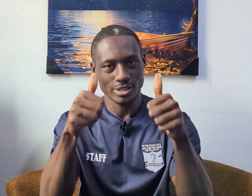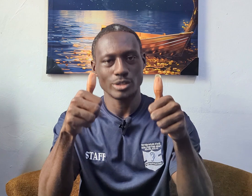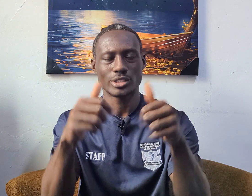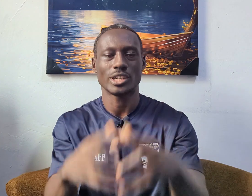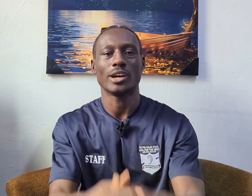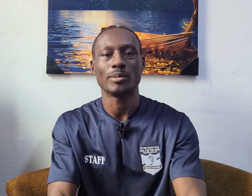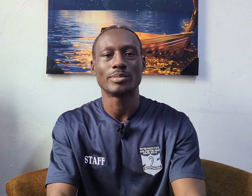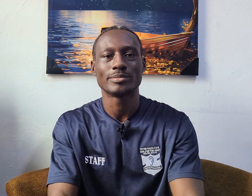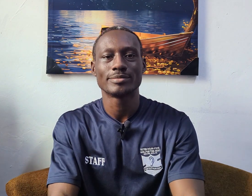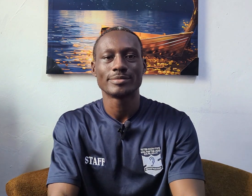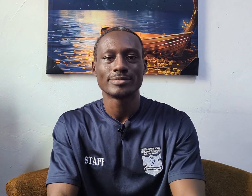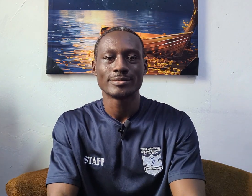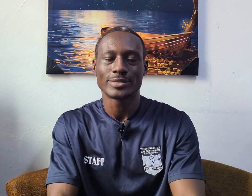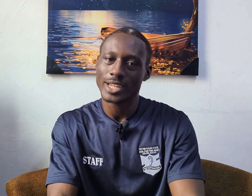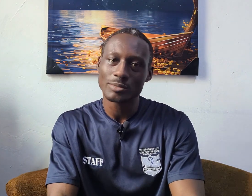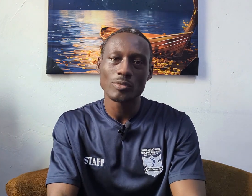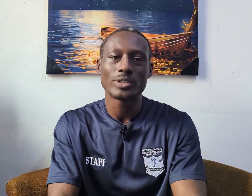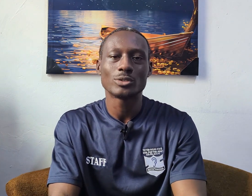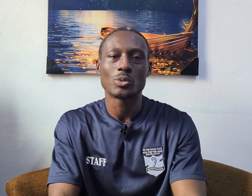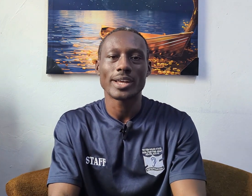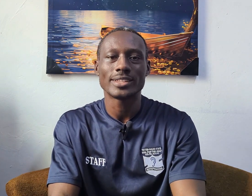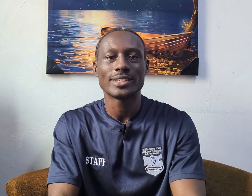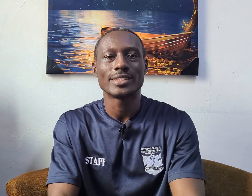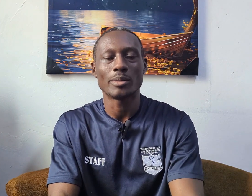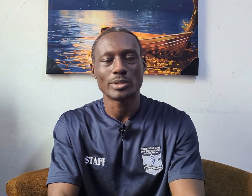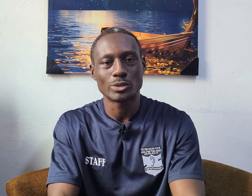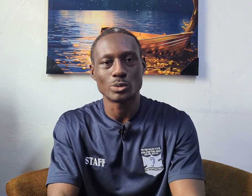Good job. So let's move on to word number 2.